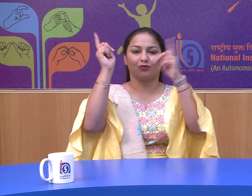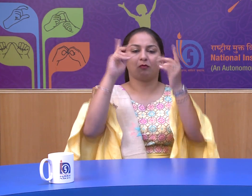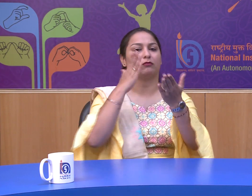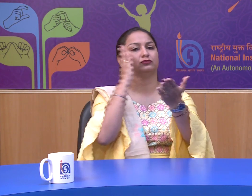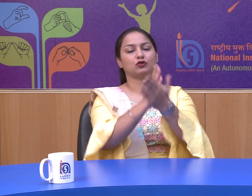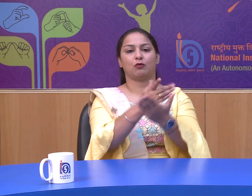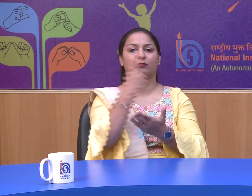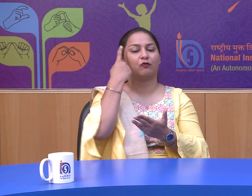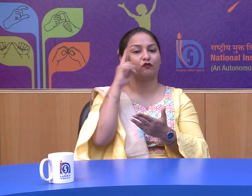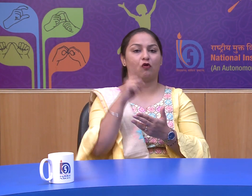of Dharma.